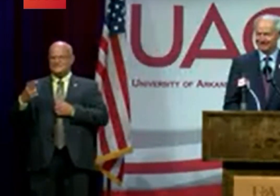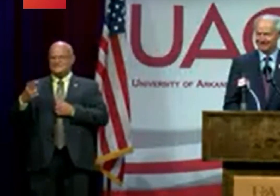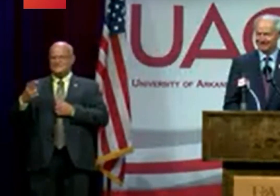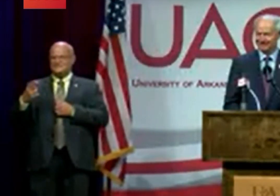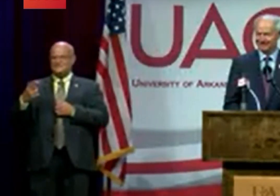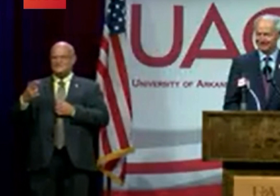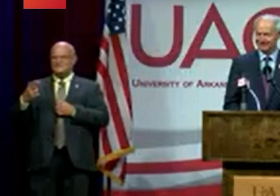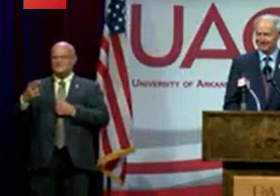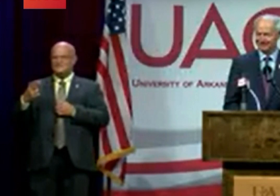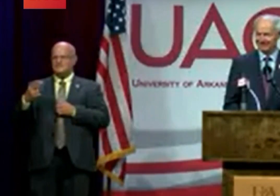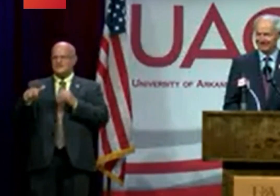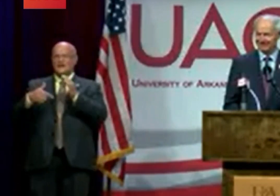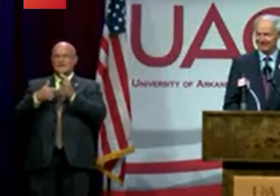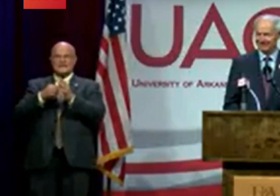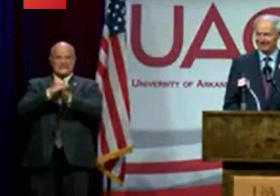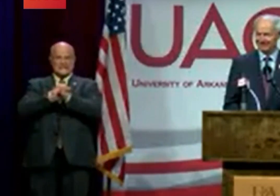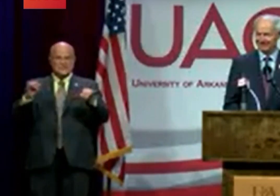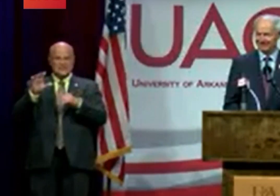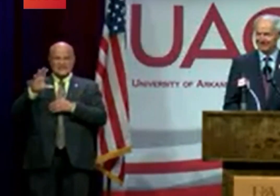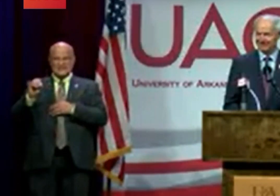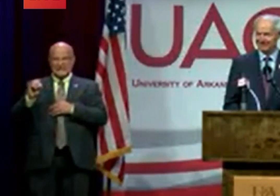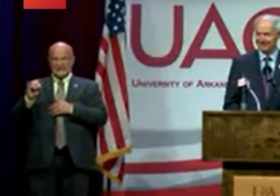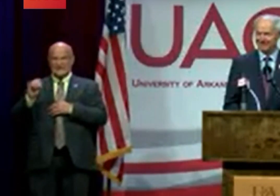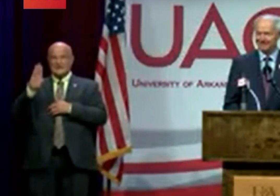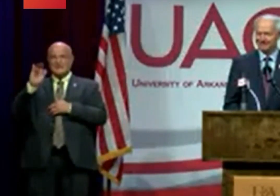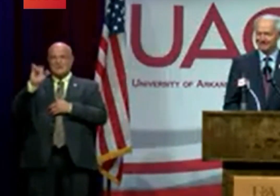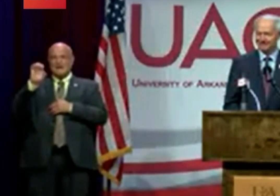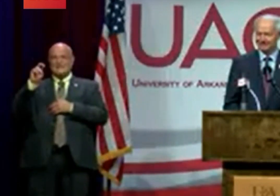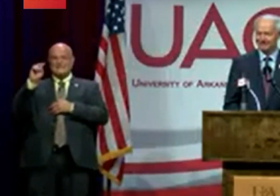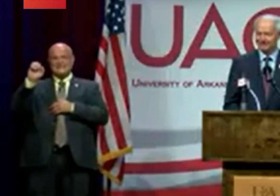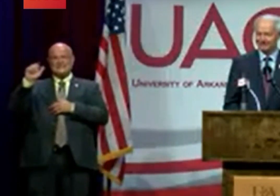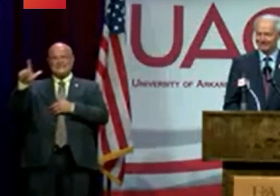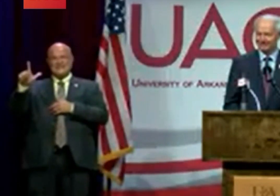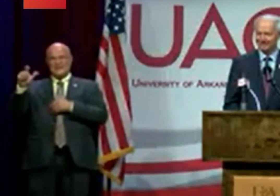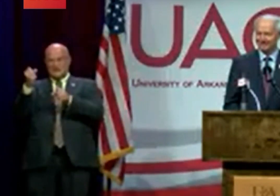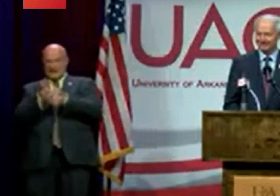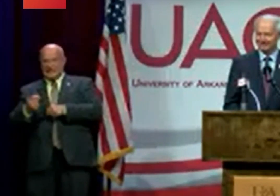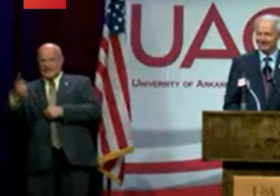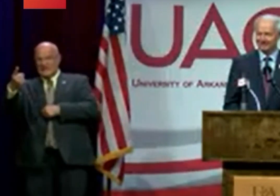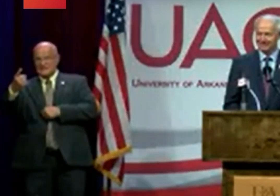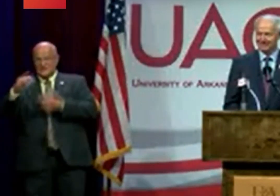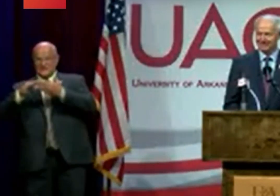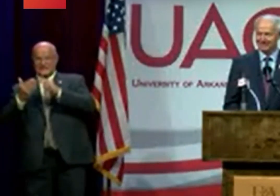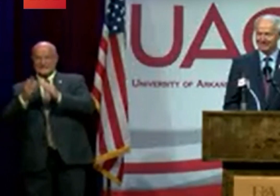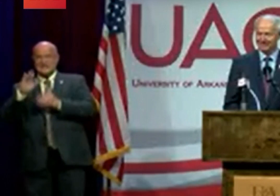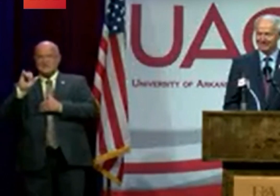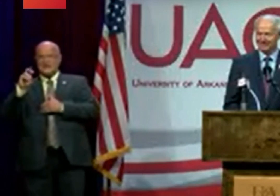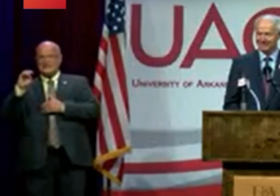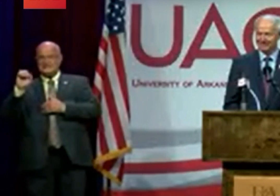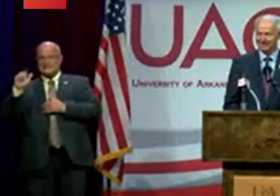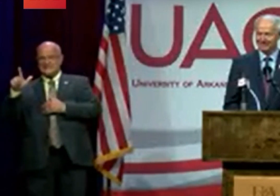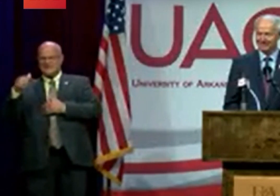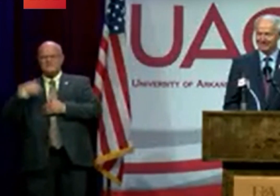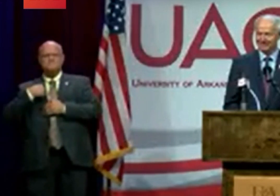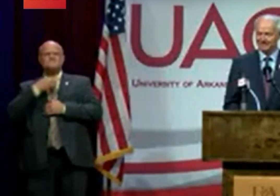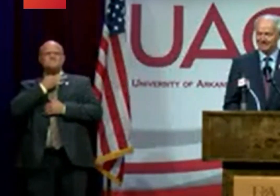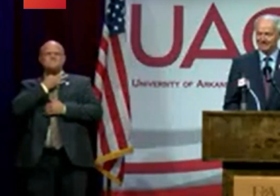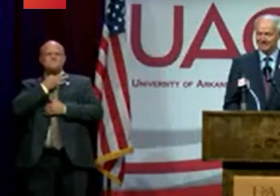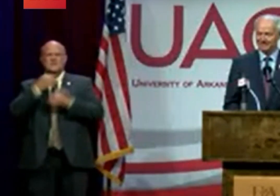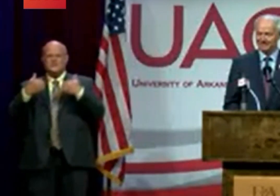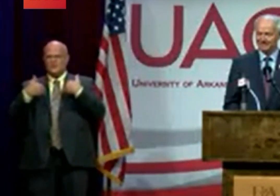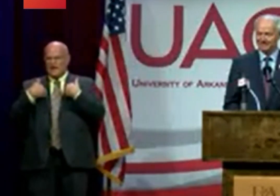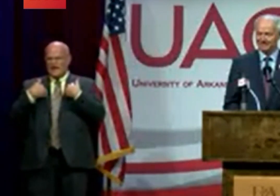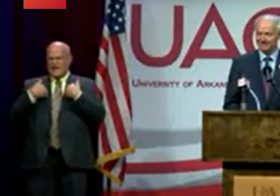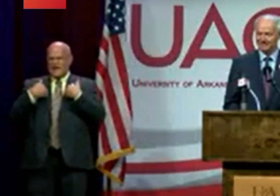Next, this is Independence County's bicentennial, and next year will be the city's bicentennial. And I was wondering if you